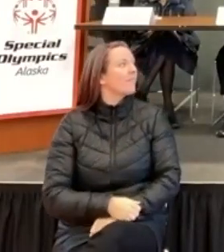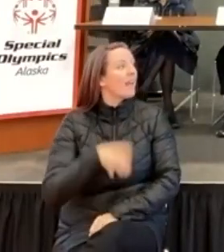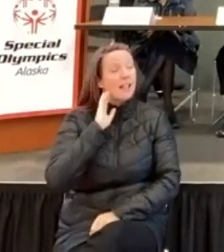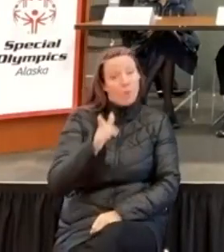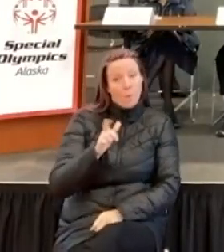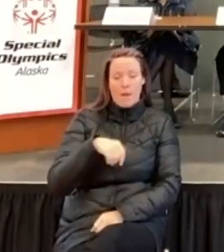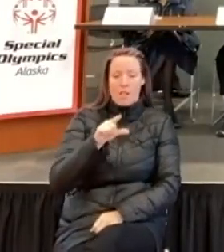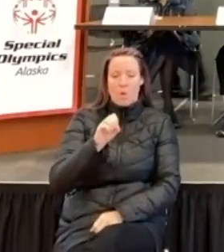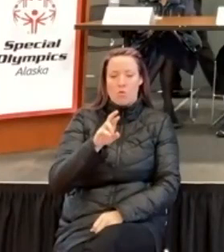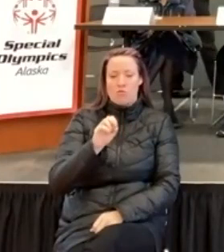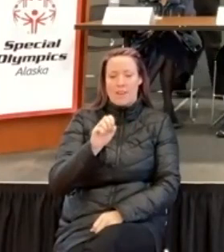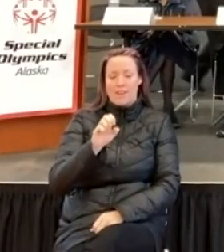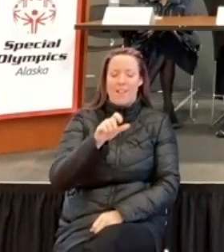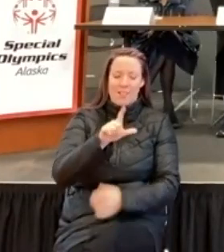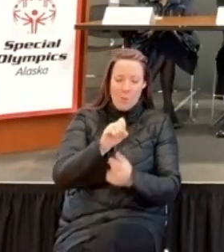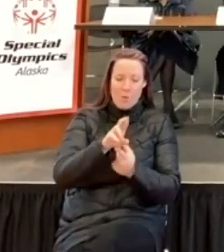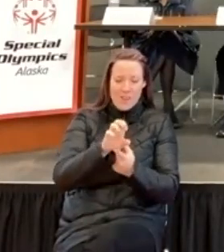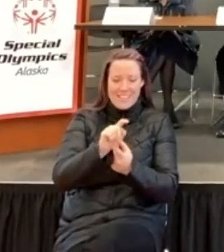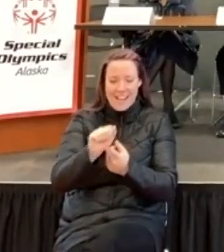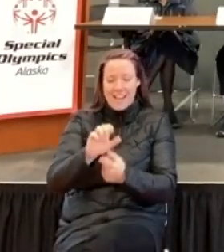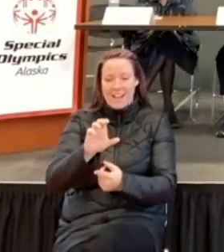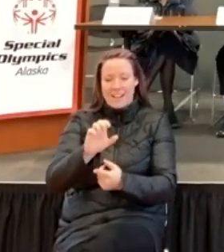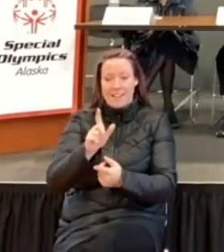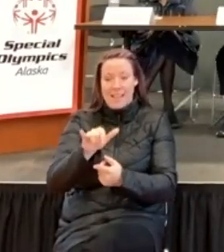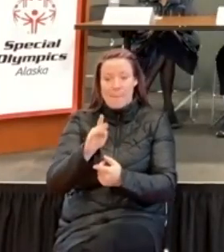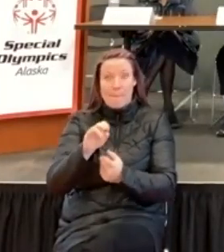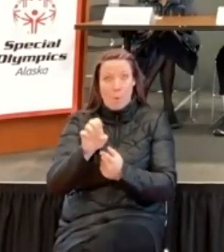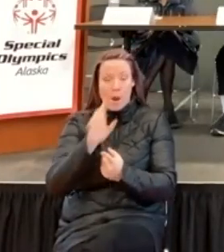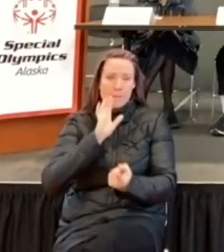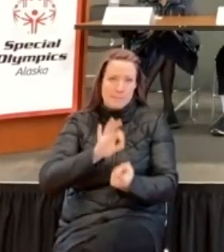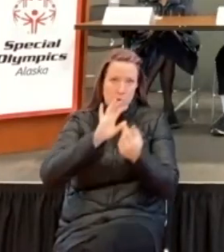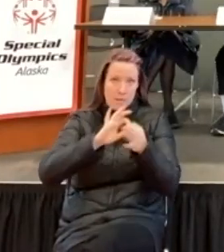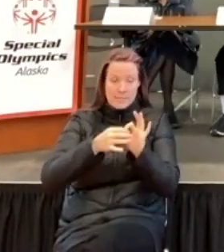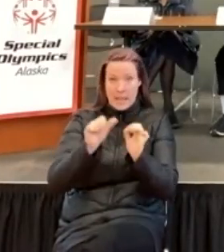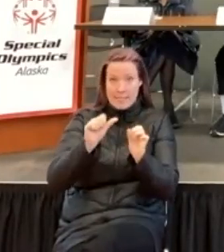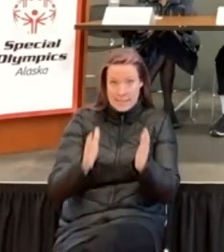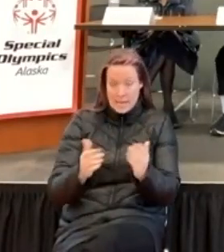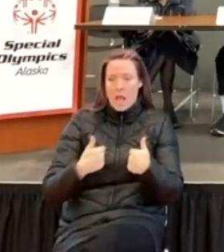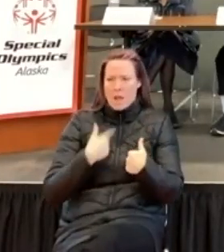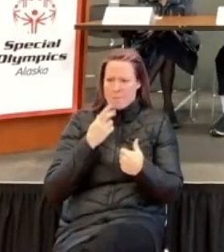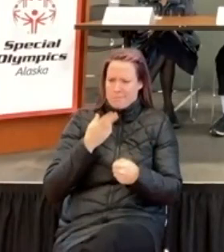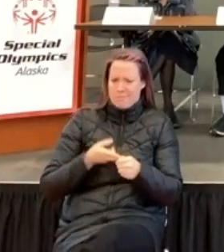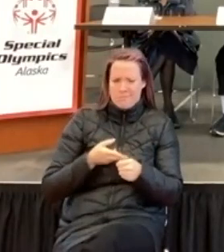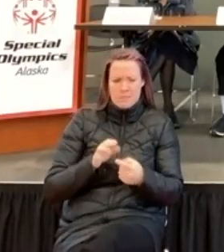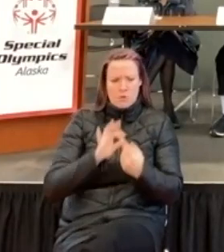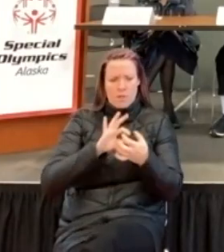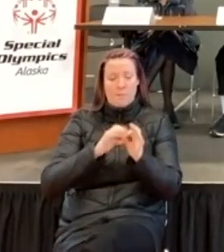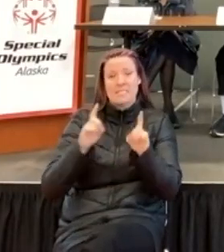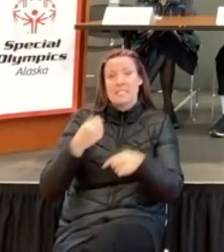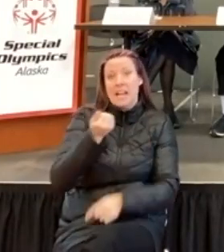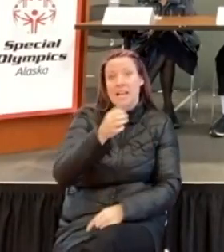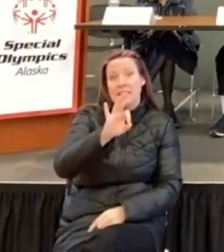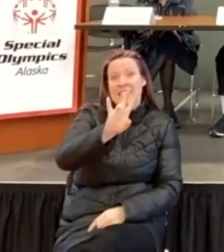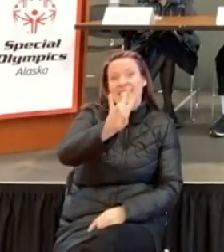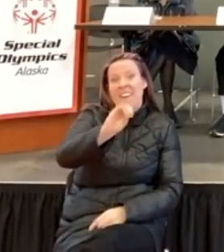Hello, my name is Loretta Claiborne. First of all, I'm a Special Olympics athlete. I've been with Special Olympics since 1970. Yes,